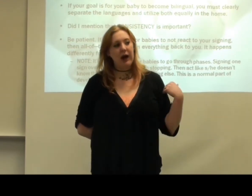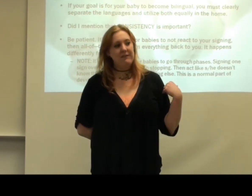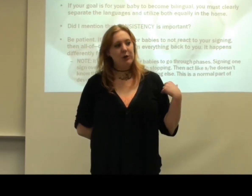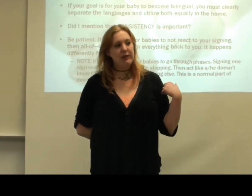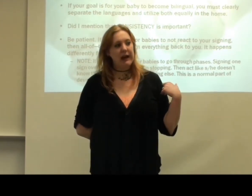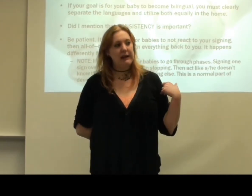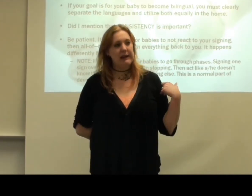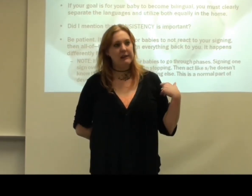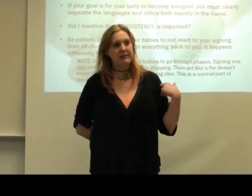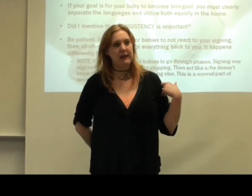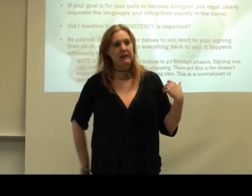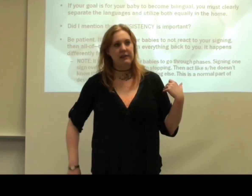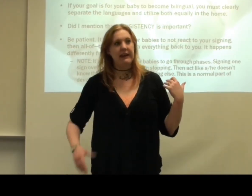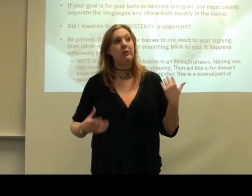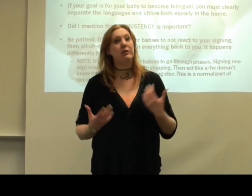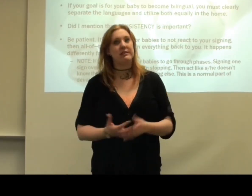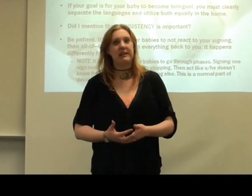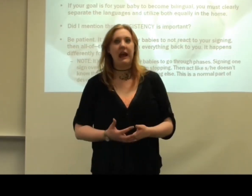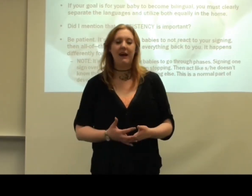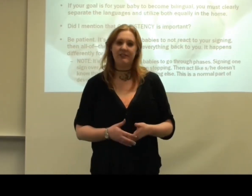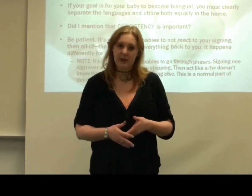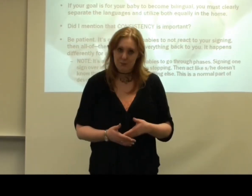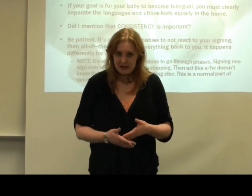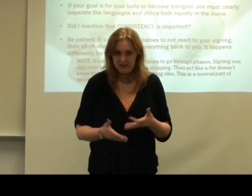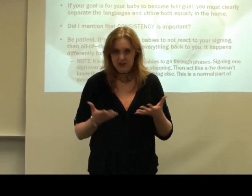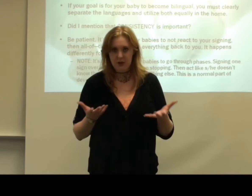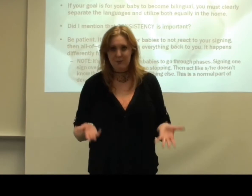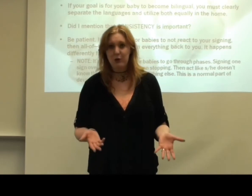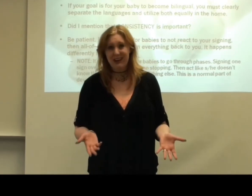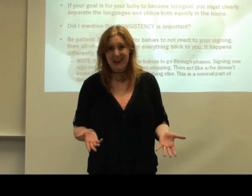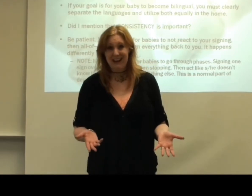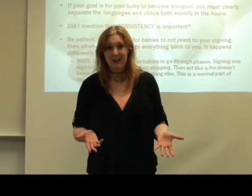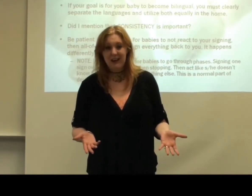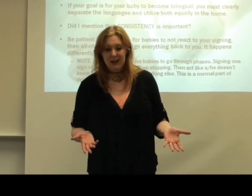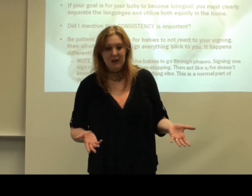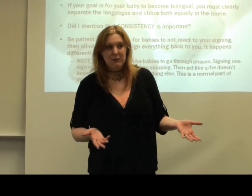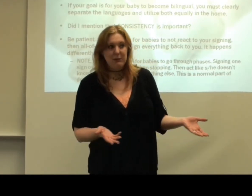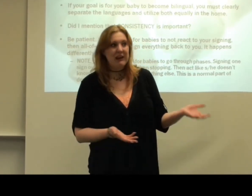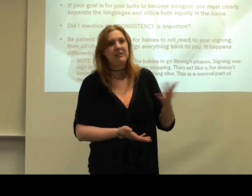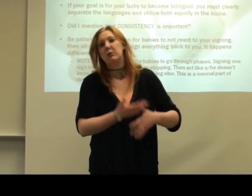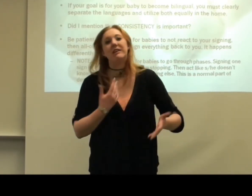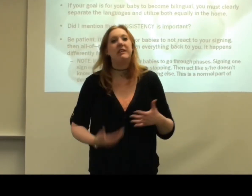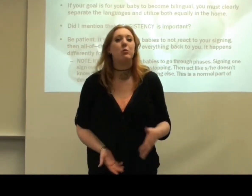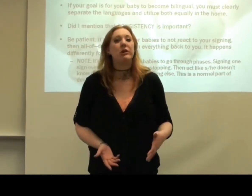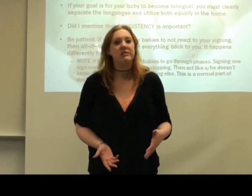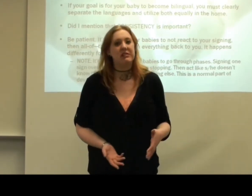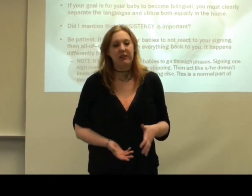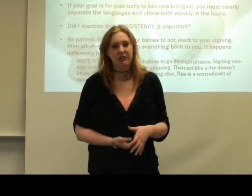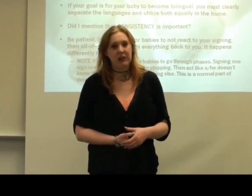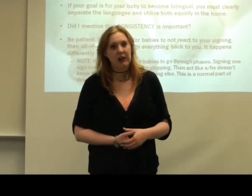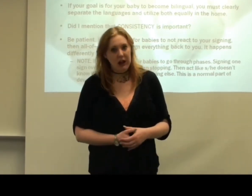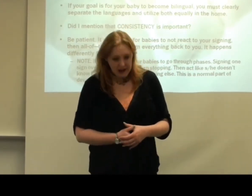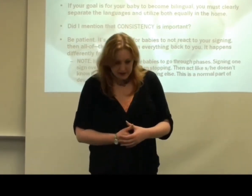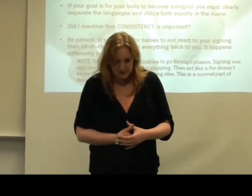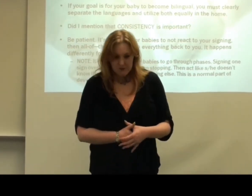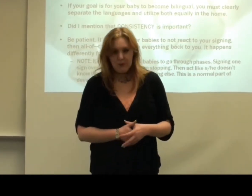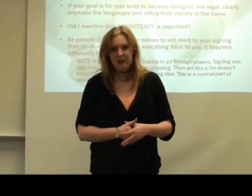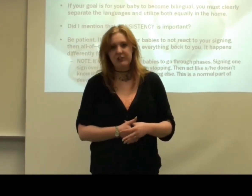how I view that is that, thank goodness they have some means to communicate because otherwise they wouldn't, and there's a lot of information that